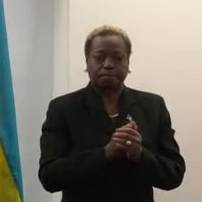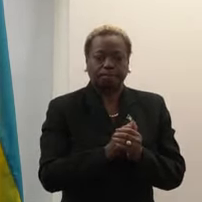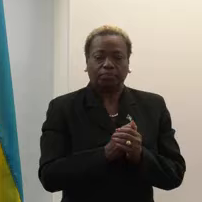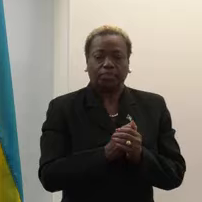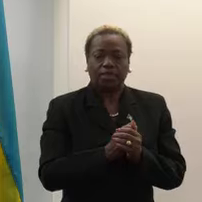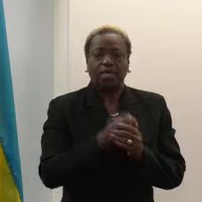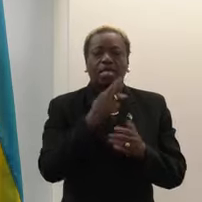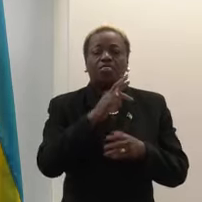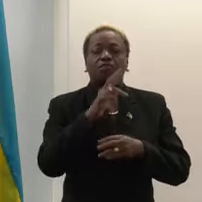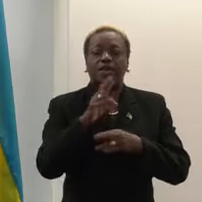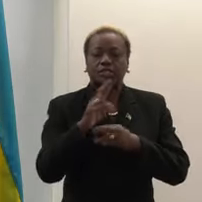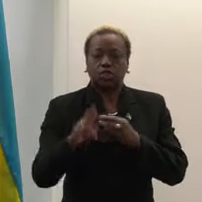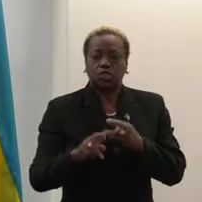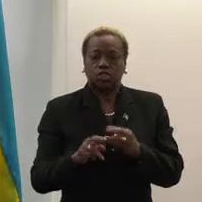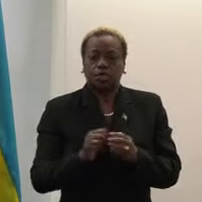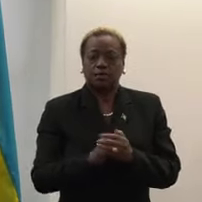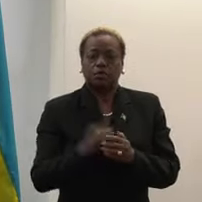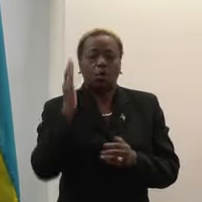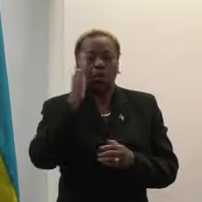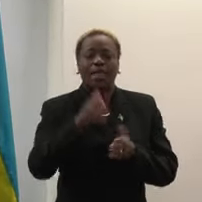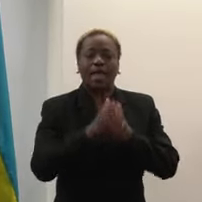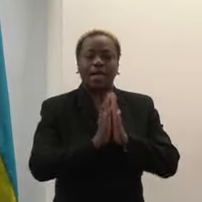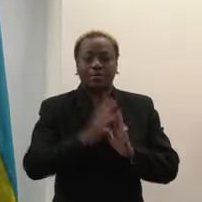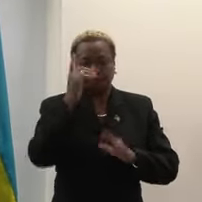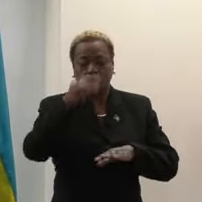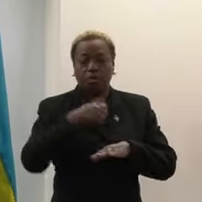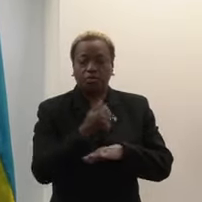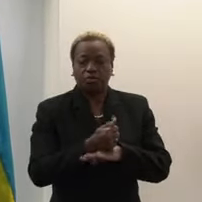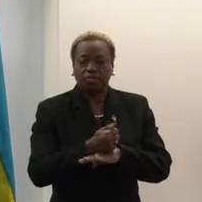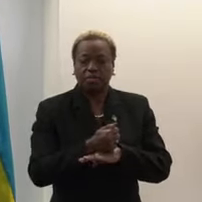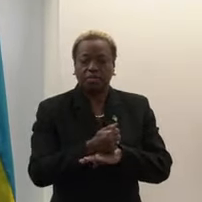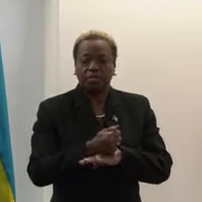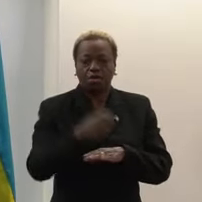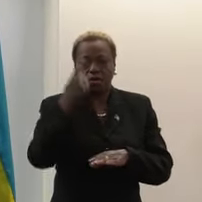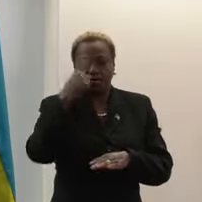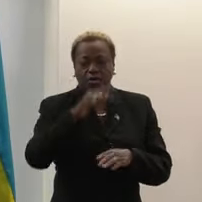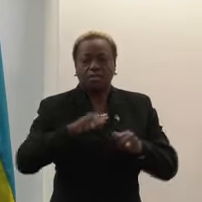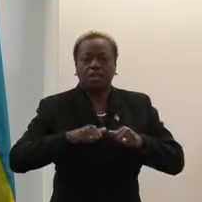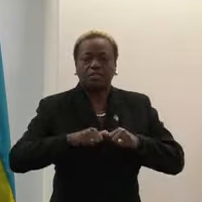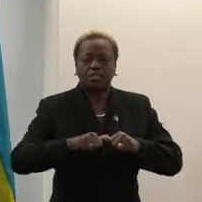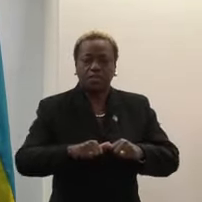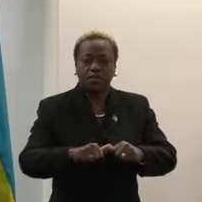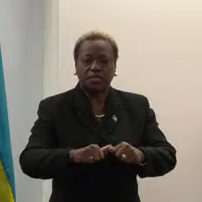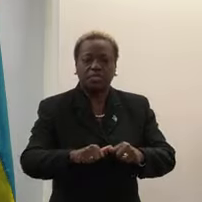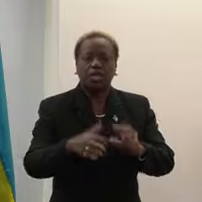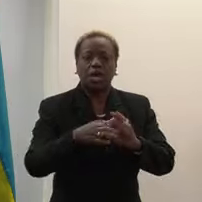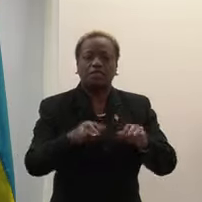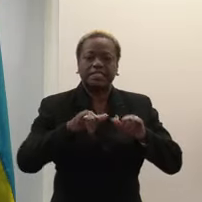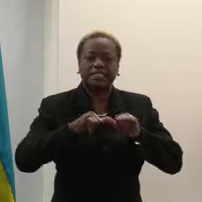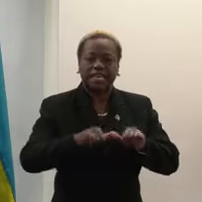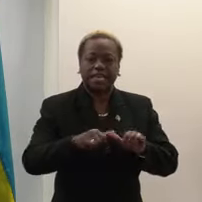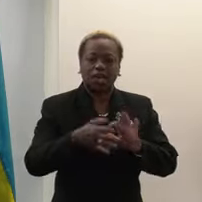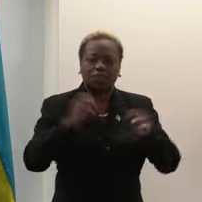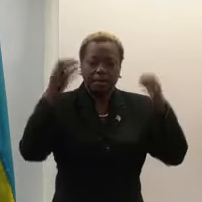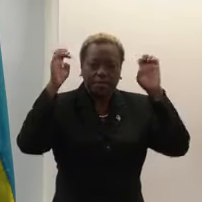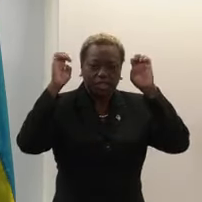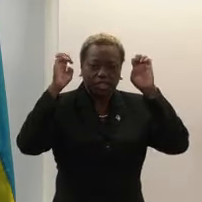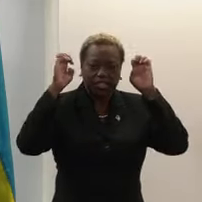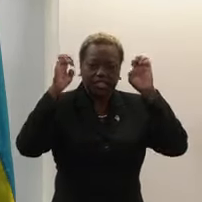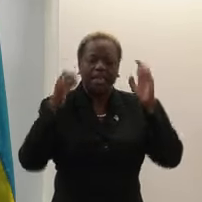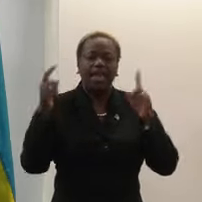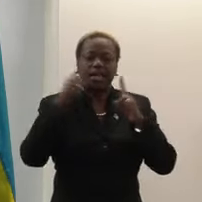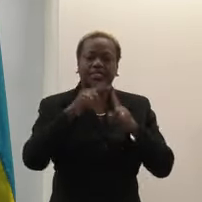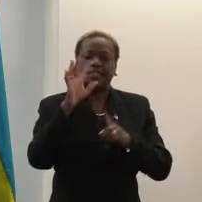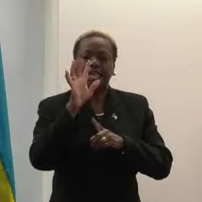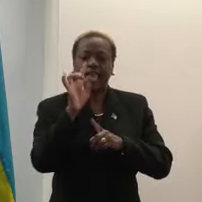The resolution will ask for approval for the continuance of a state of emergency until the 8th